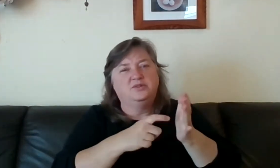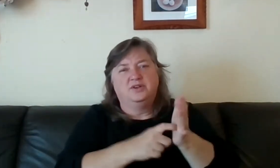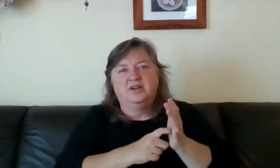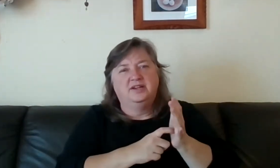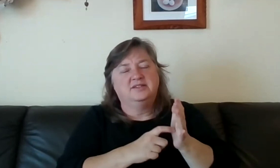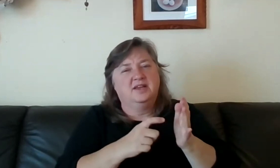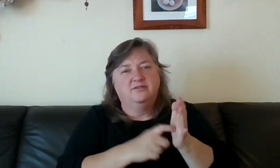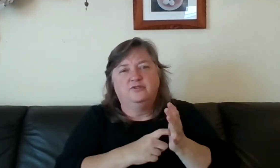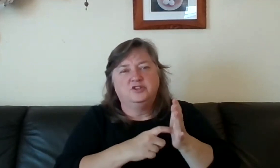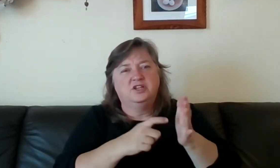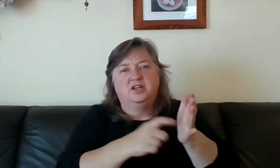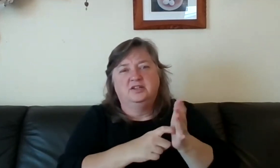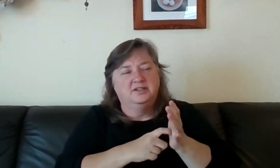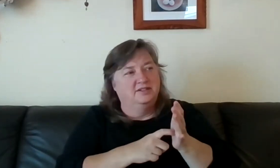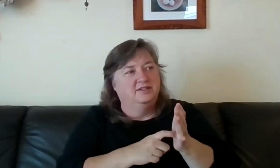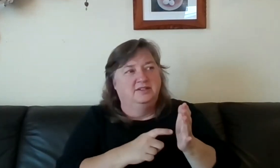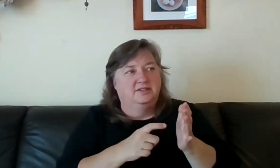older, and it's kind of verging on